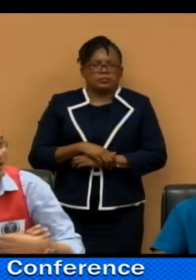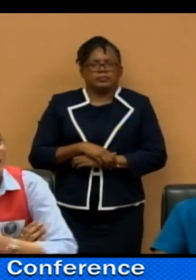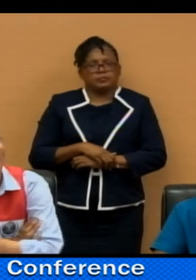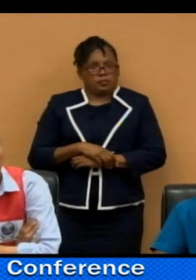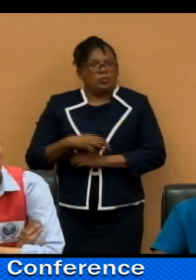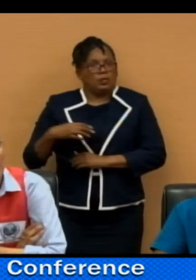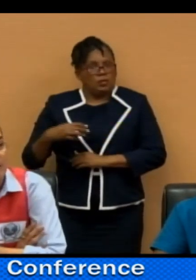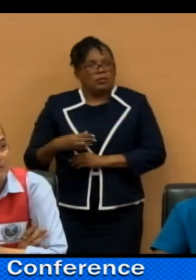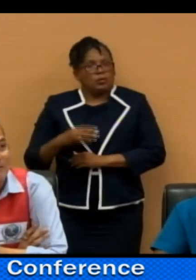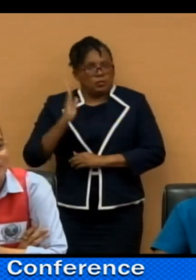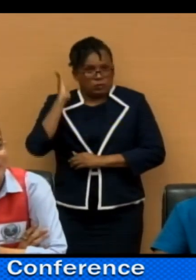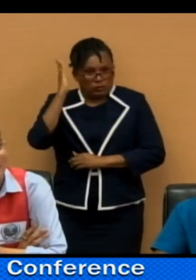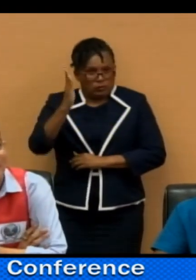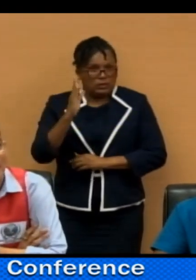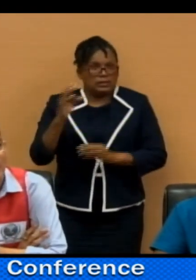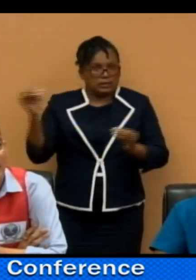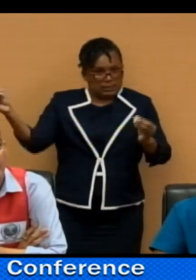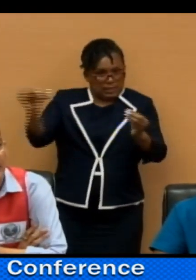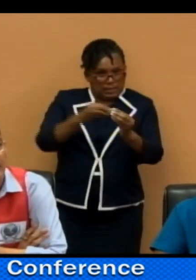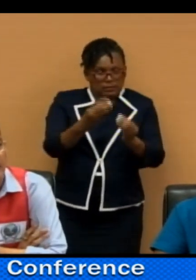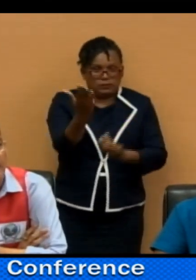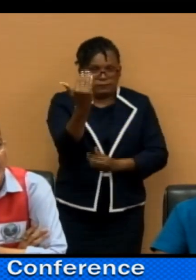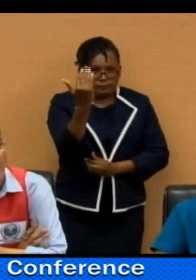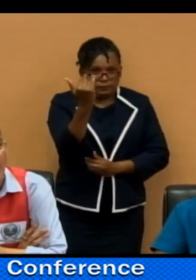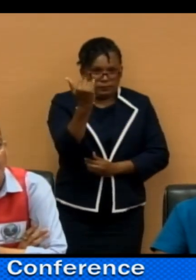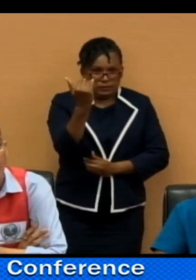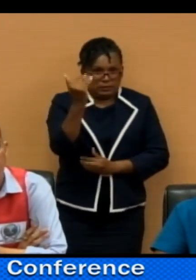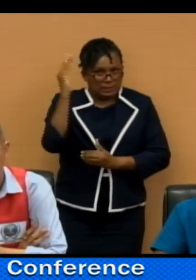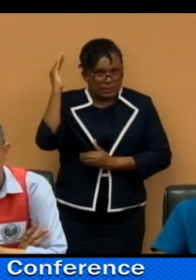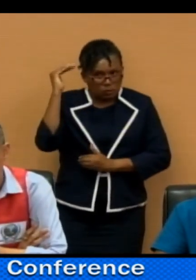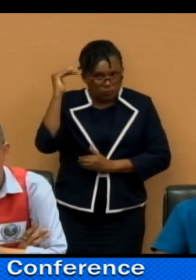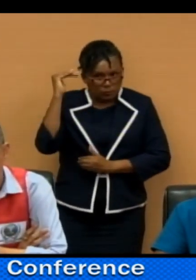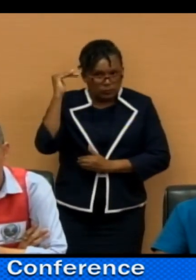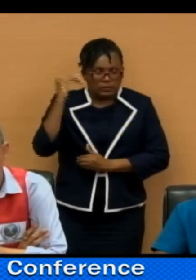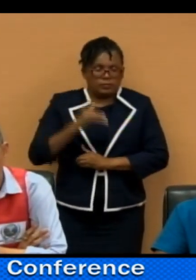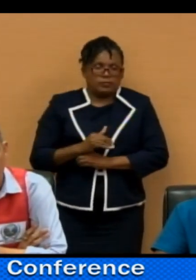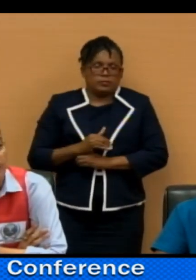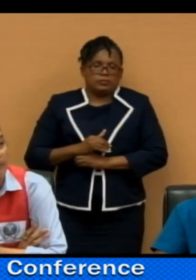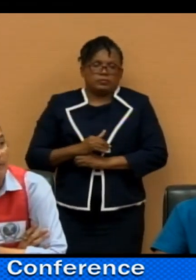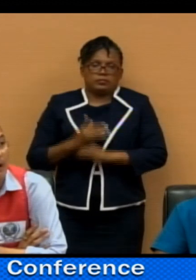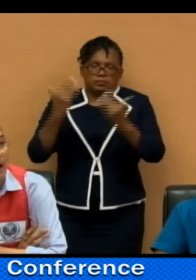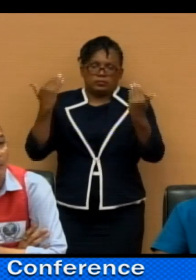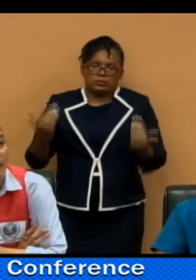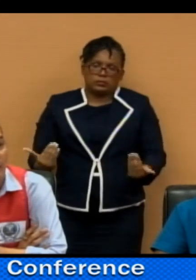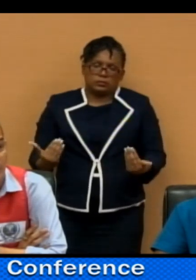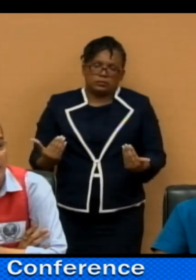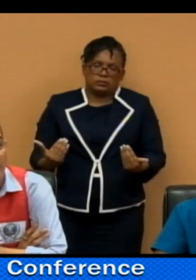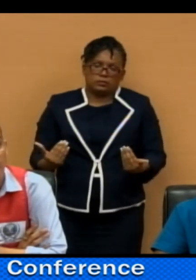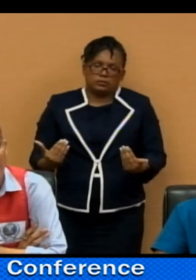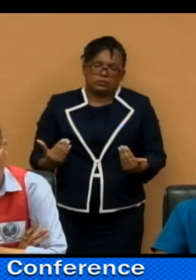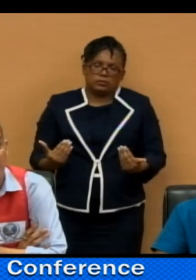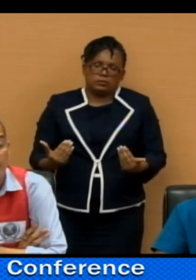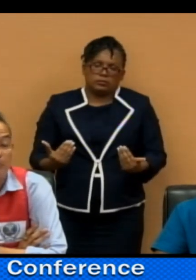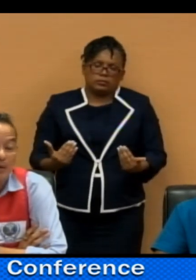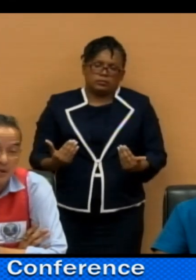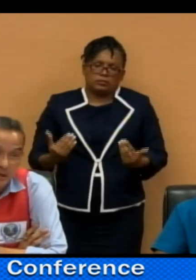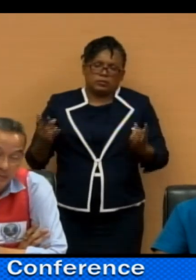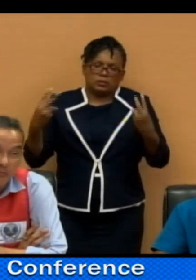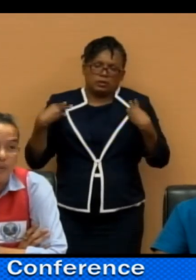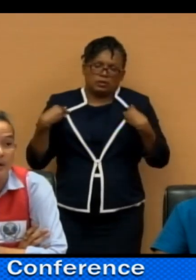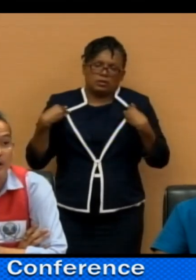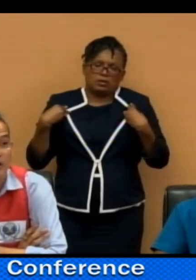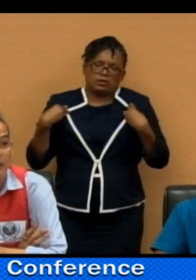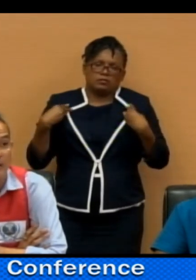the additional 15 that we're expecting, it brings us way up and a greater capacity